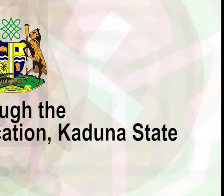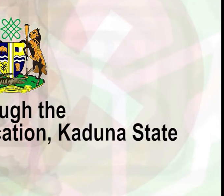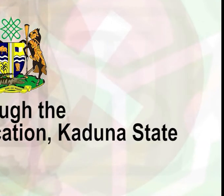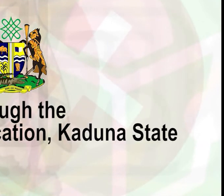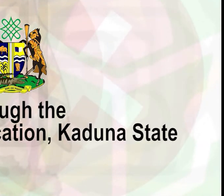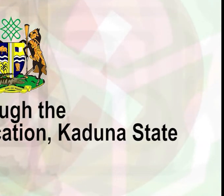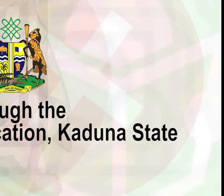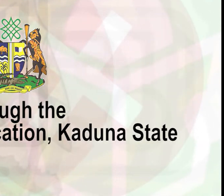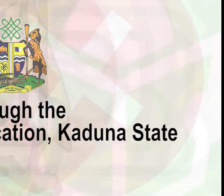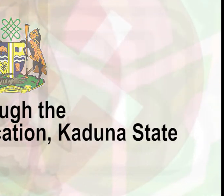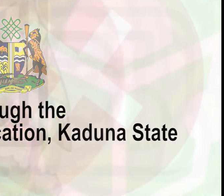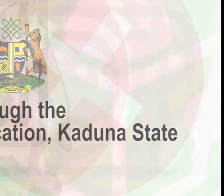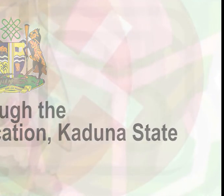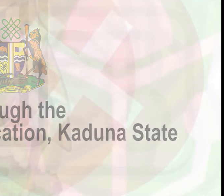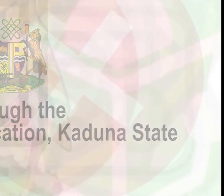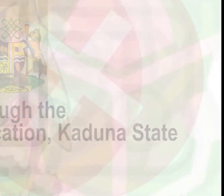direction.